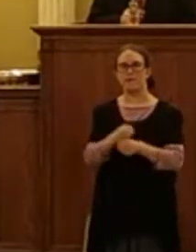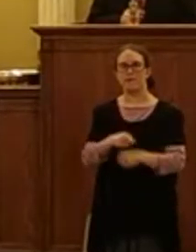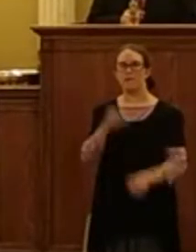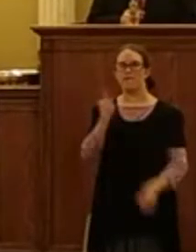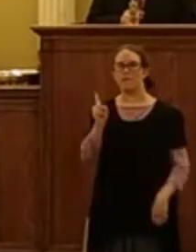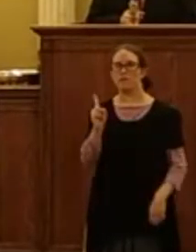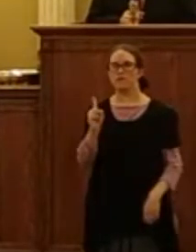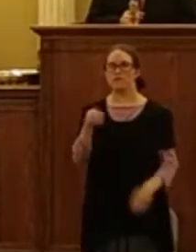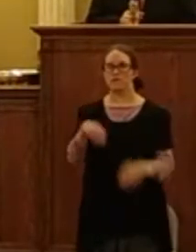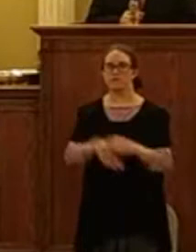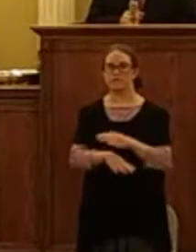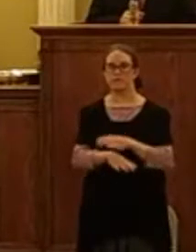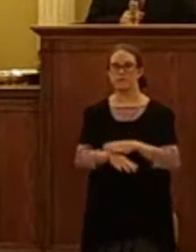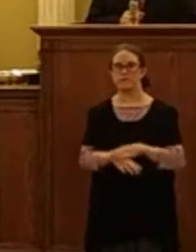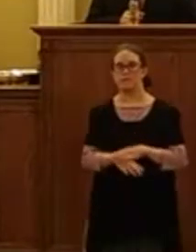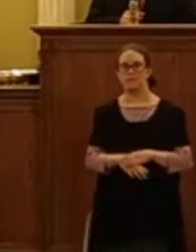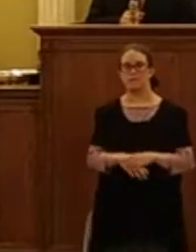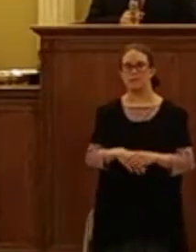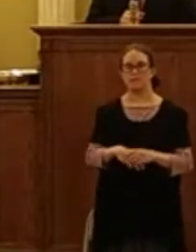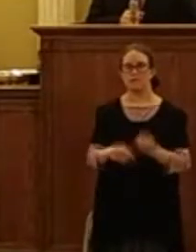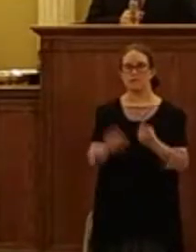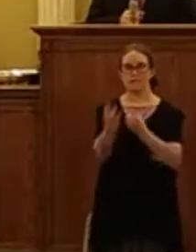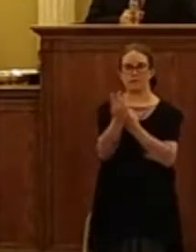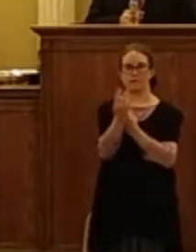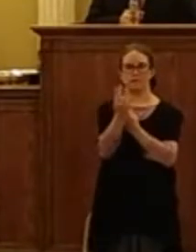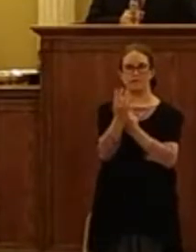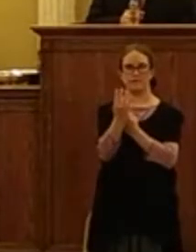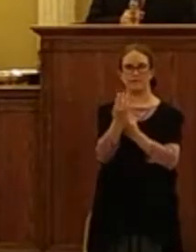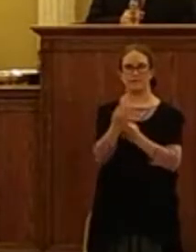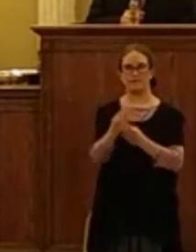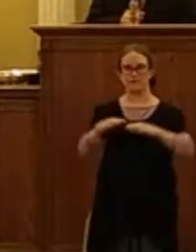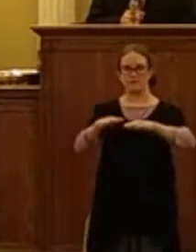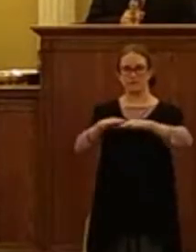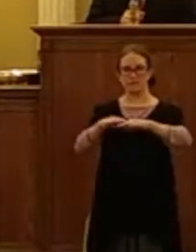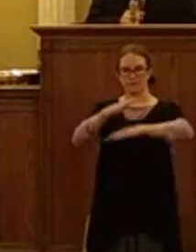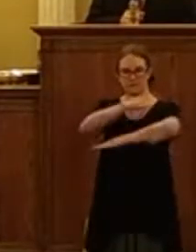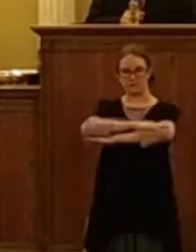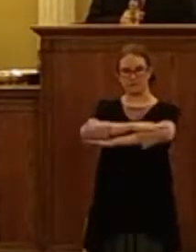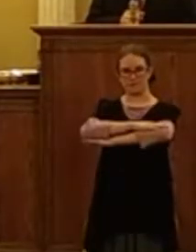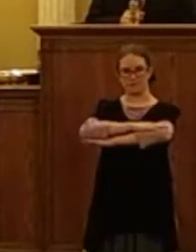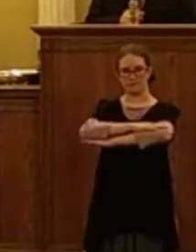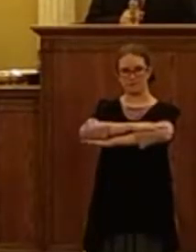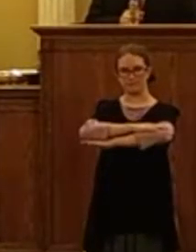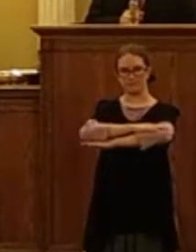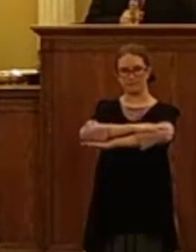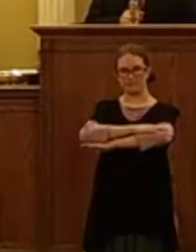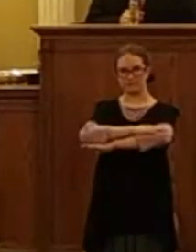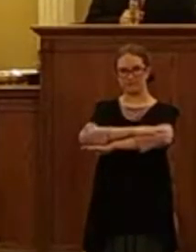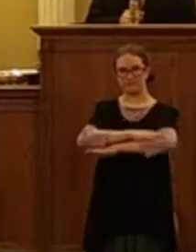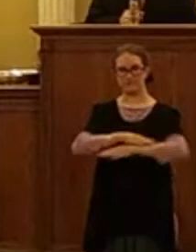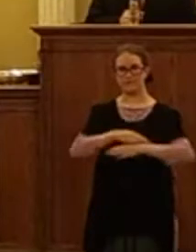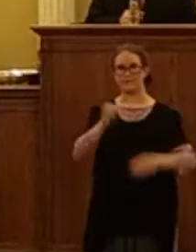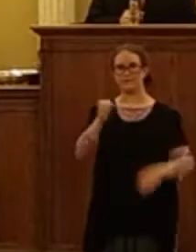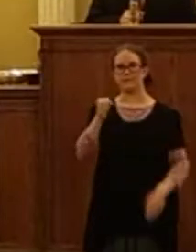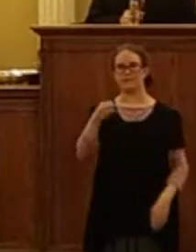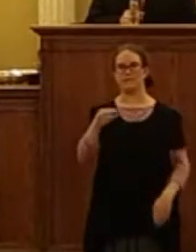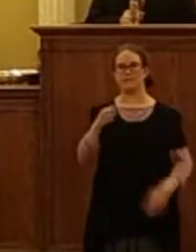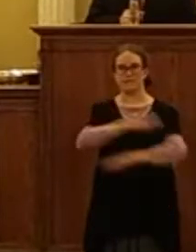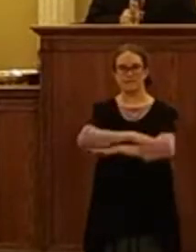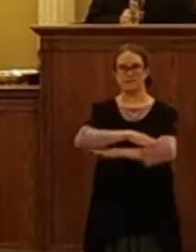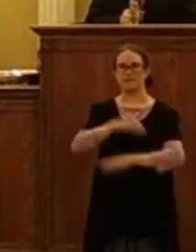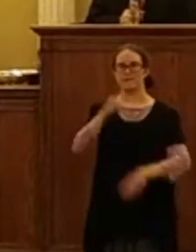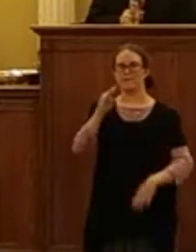first wherein was the candlestick and the table and the showbread. Table and the